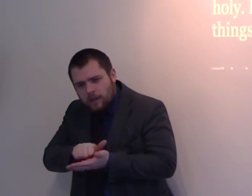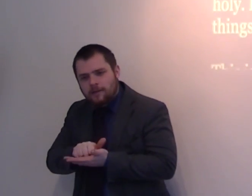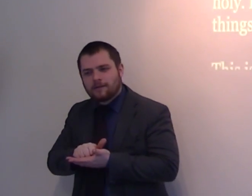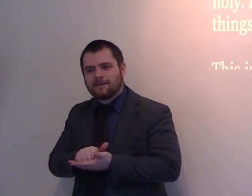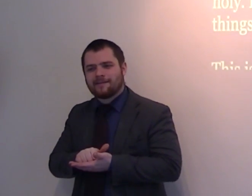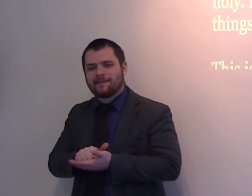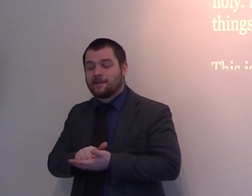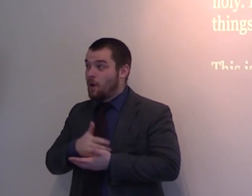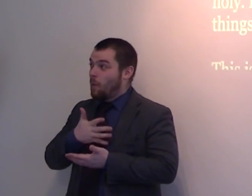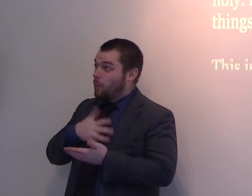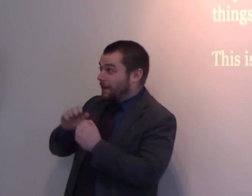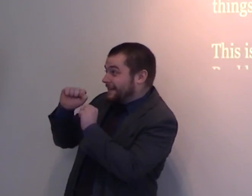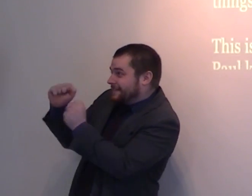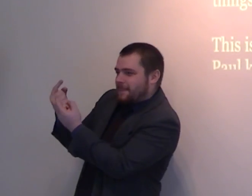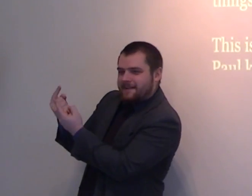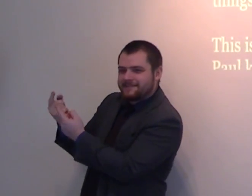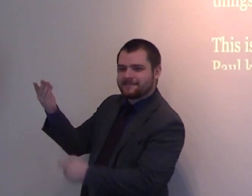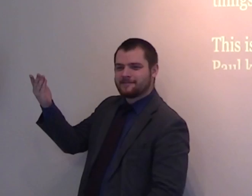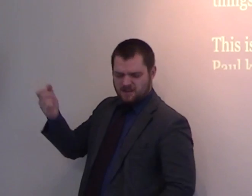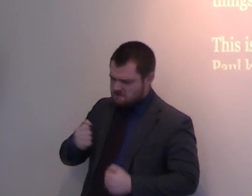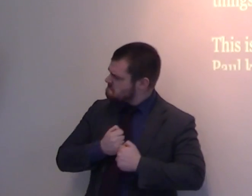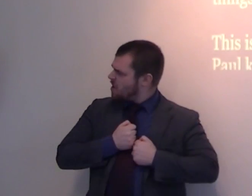I want God's things, not my own things.